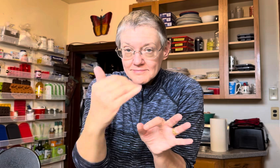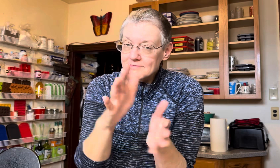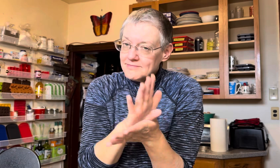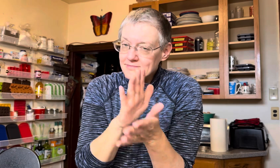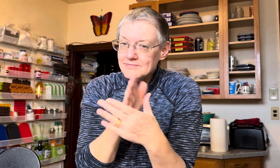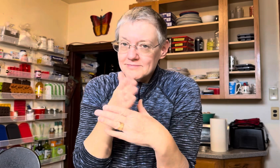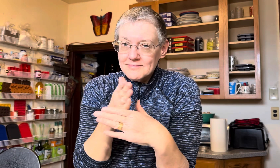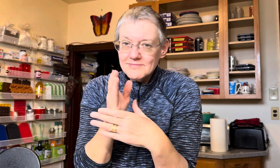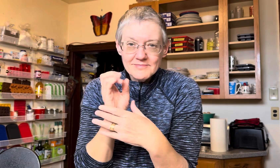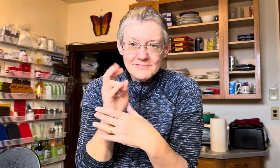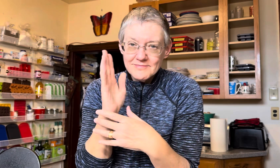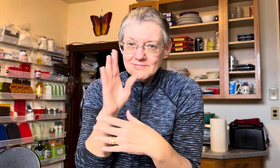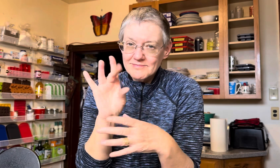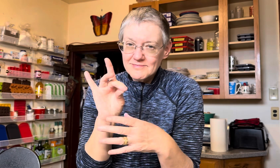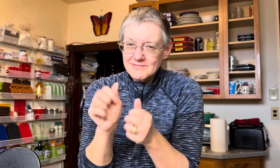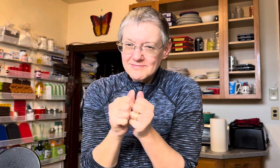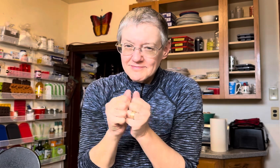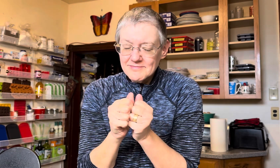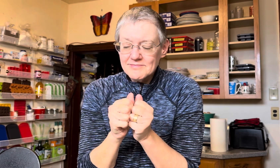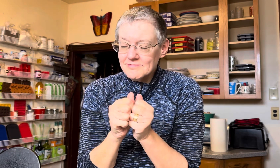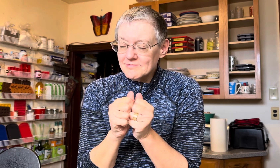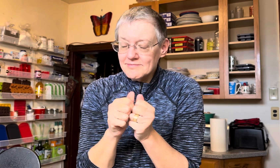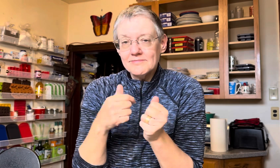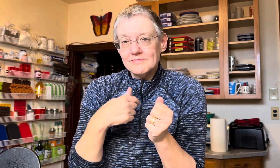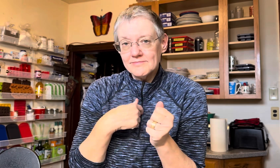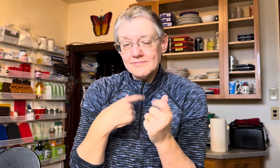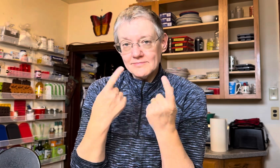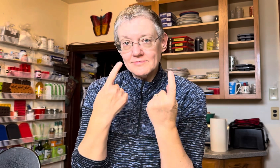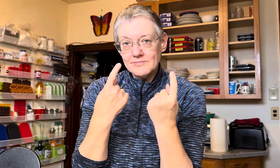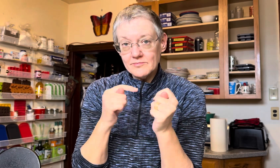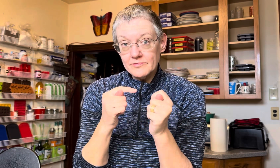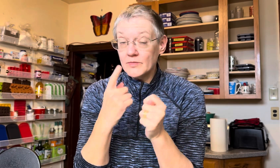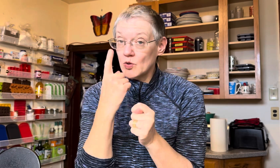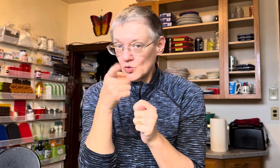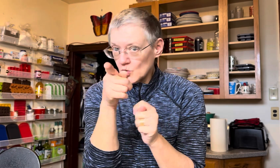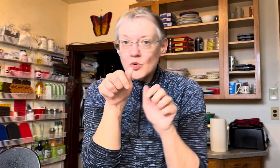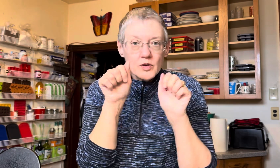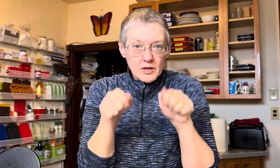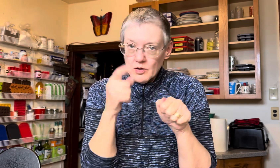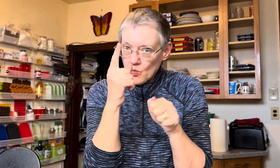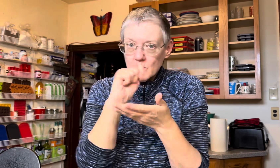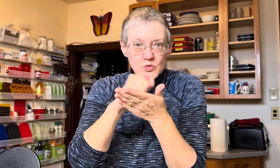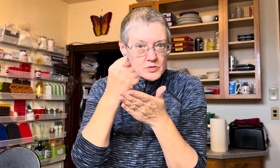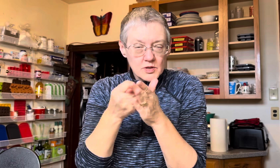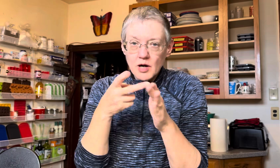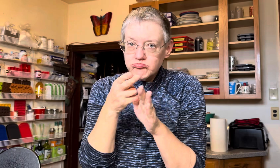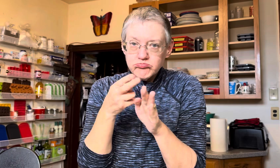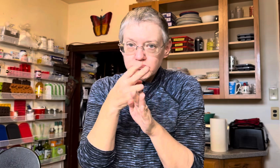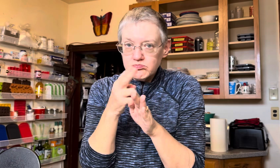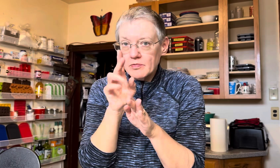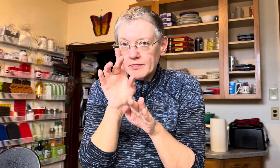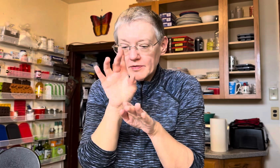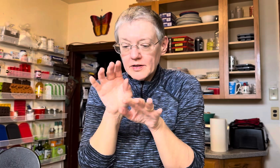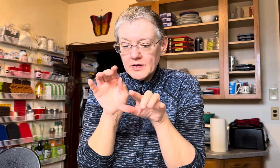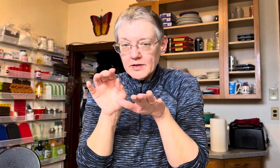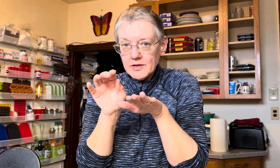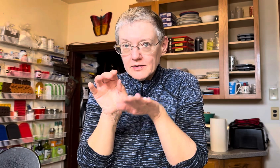So you're going to stack the triangles on top of each other with papers in between so they don't stick together. Or you can do just